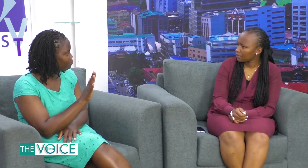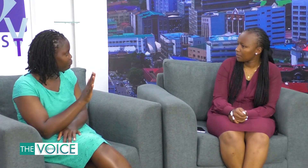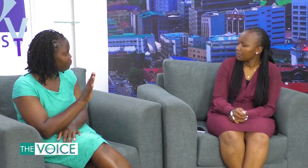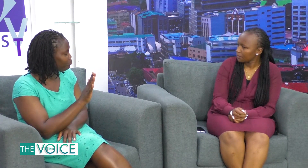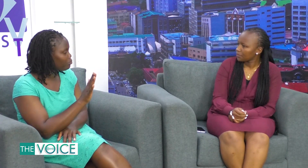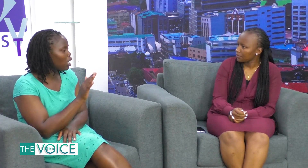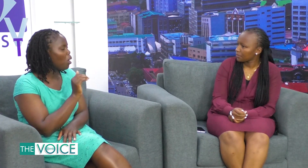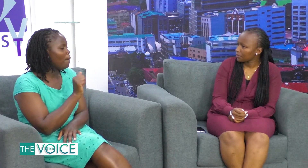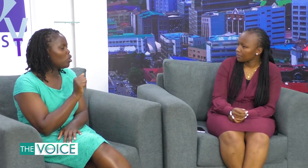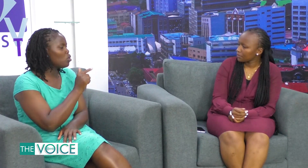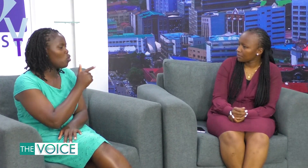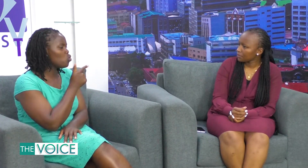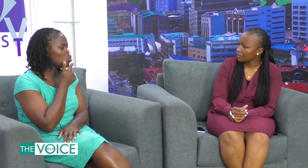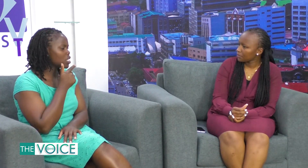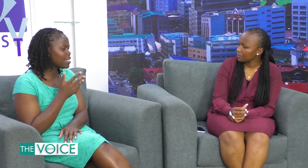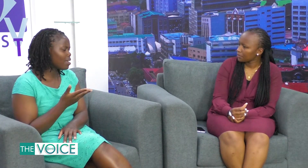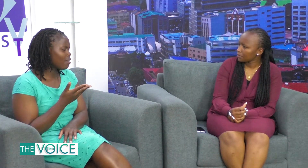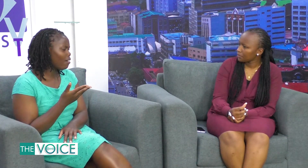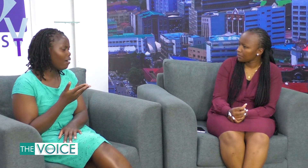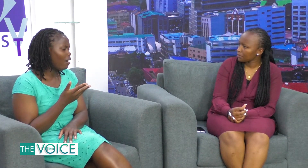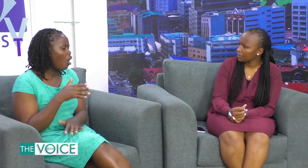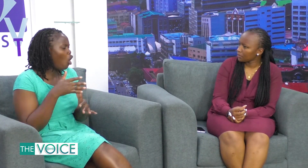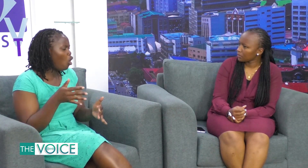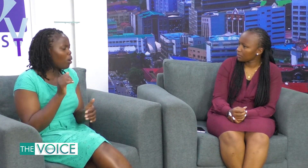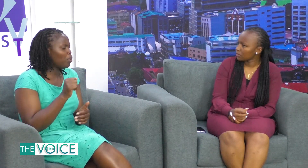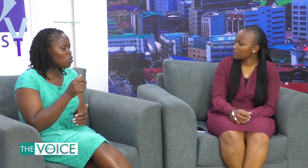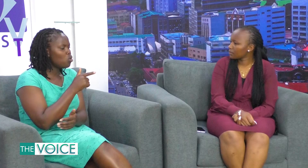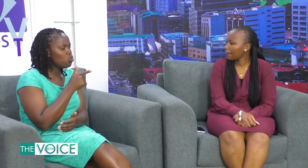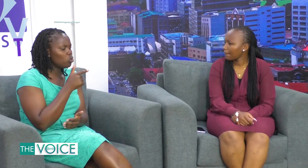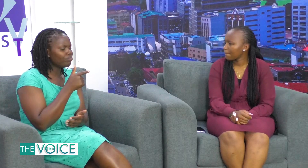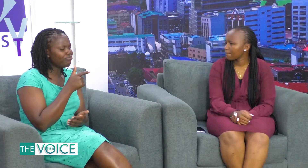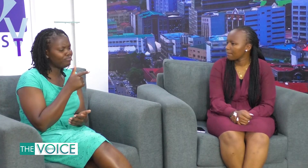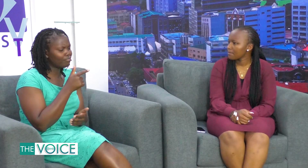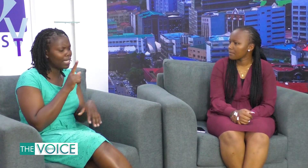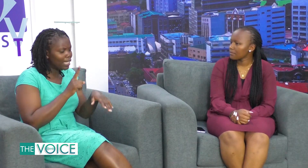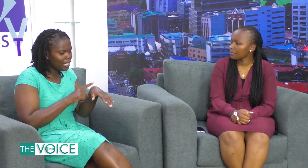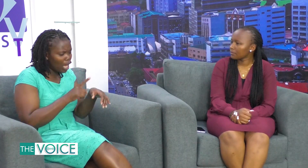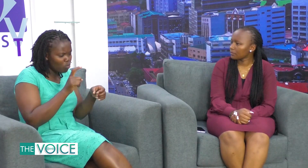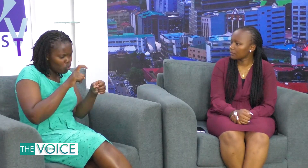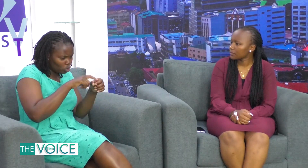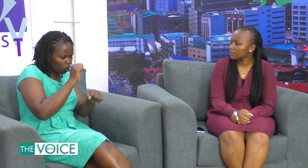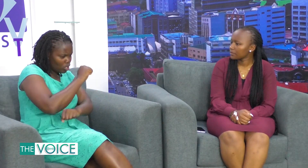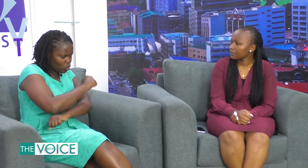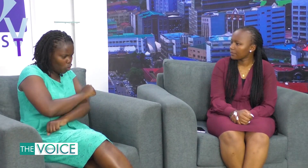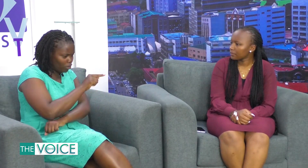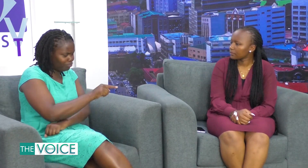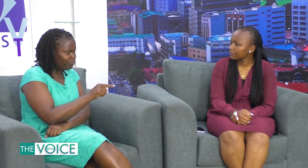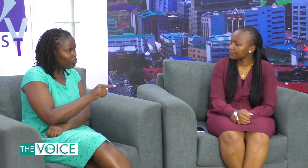continue with their studies. So maybe, would you say or comment something on when you